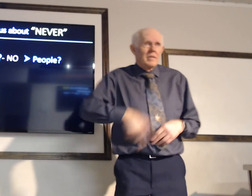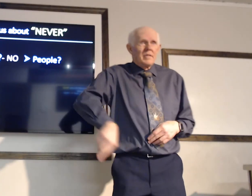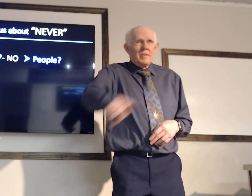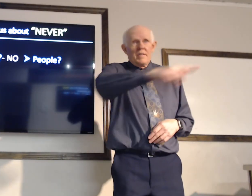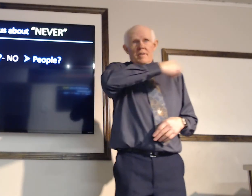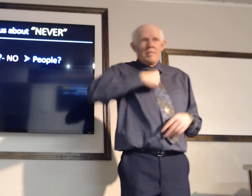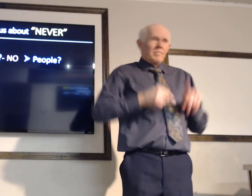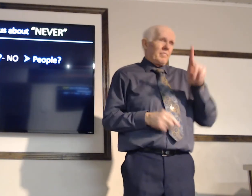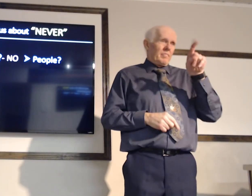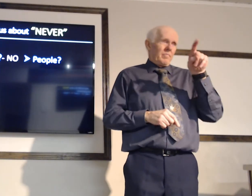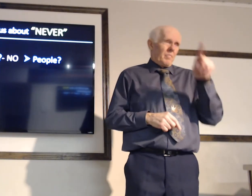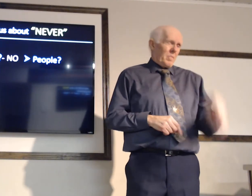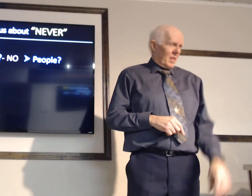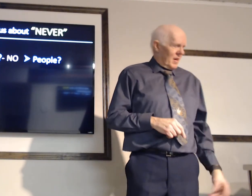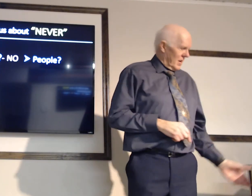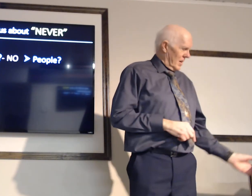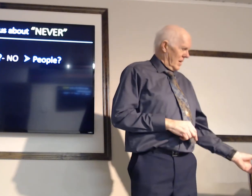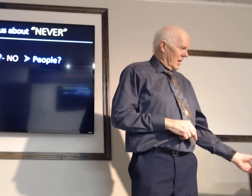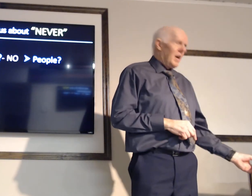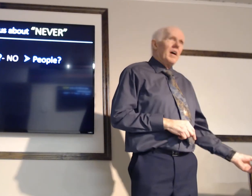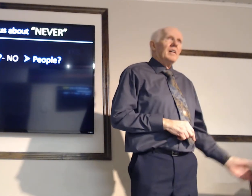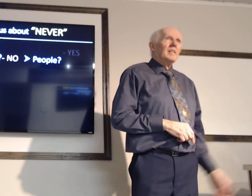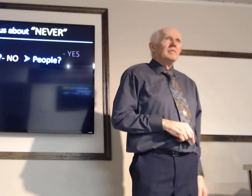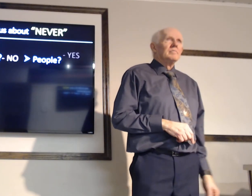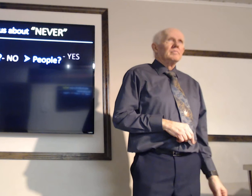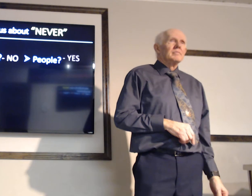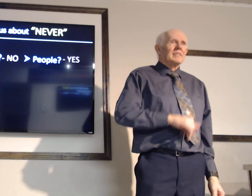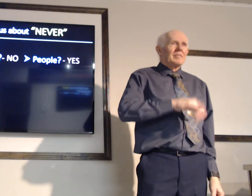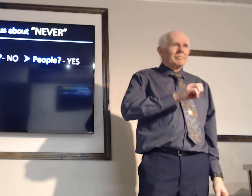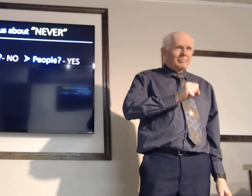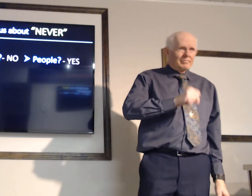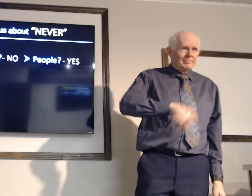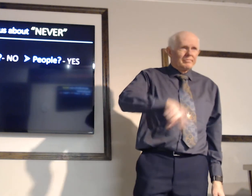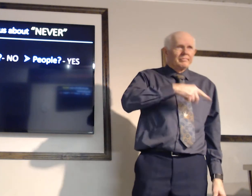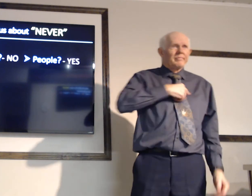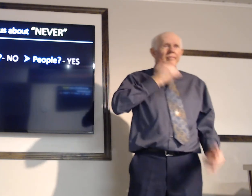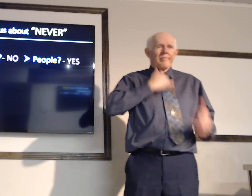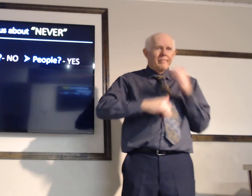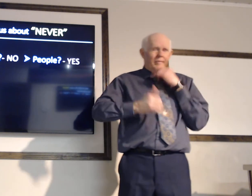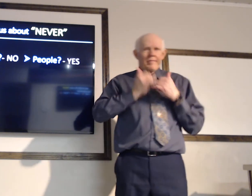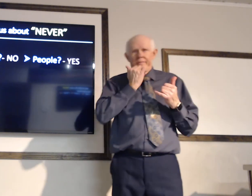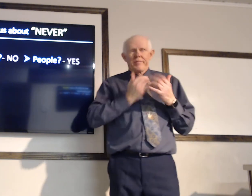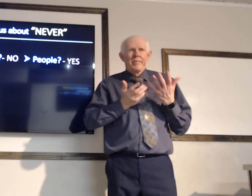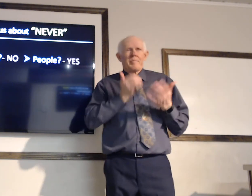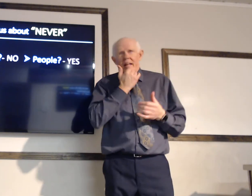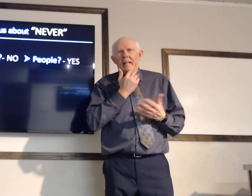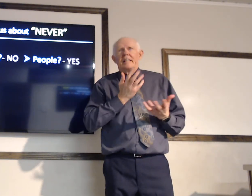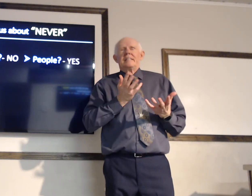People, us, do we make mistakes? Yes, we make mistakes.